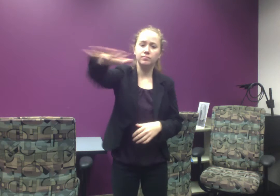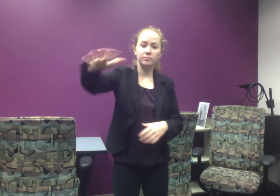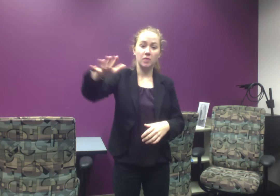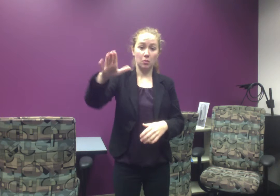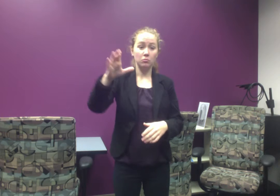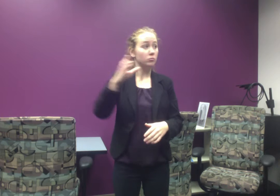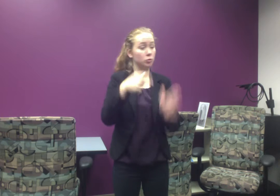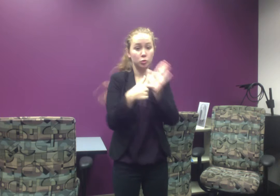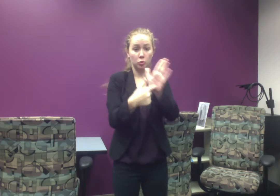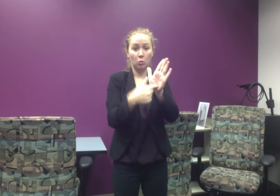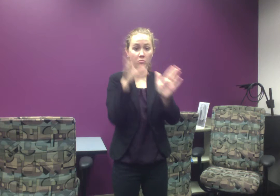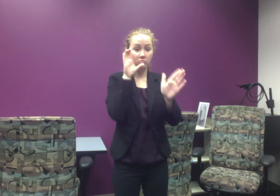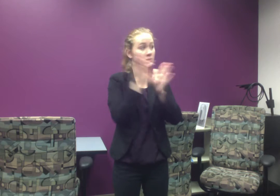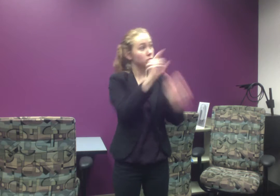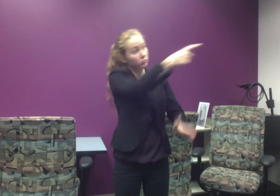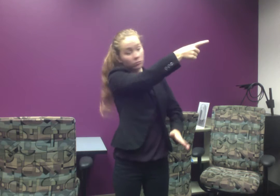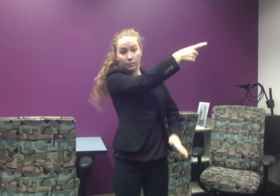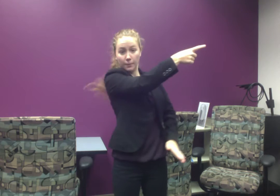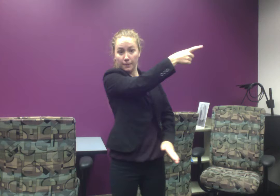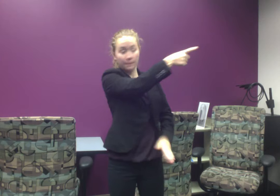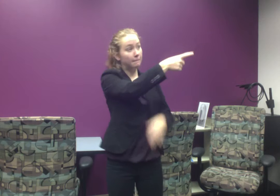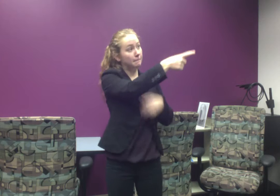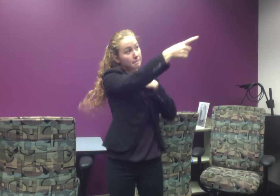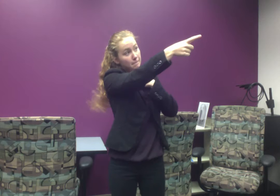This is Georgia. Here's Georgia.